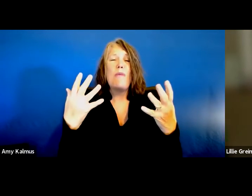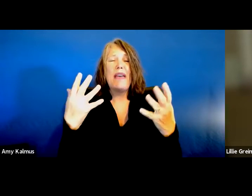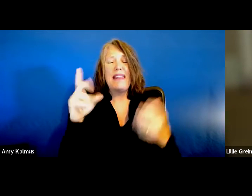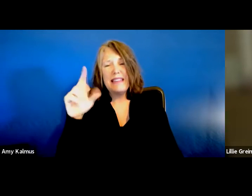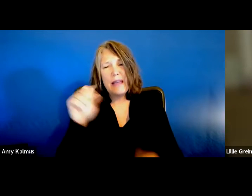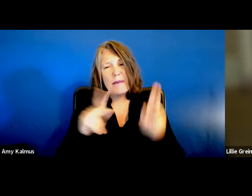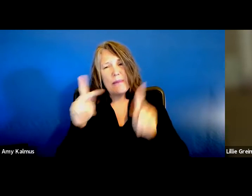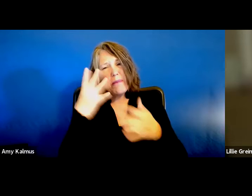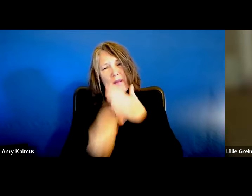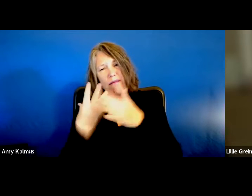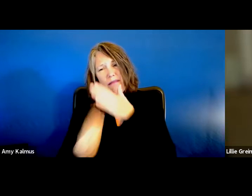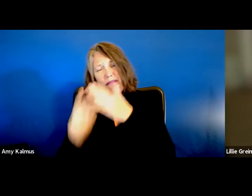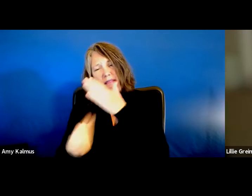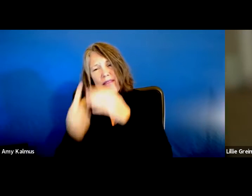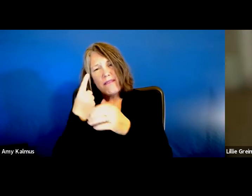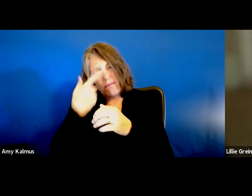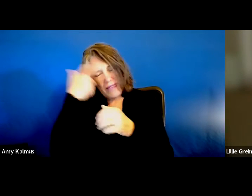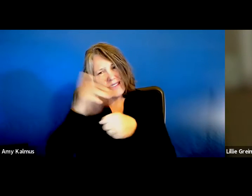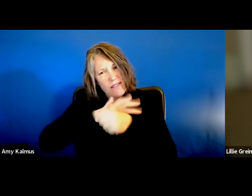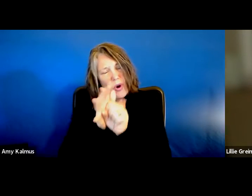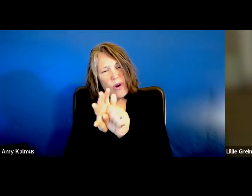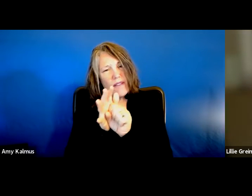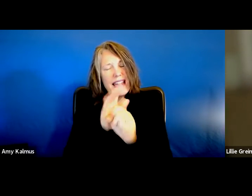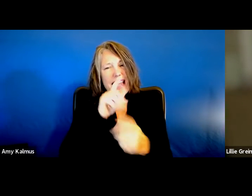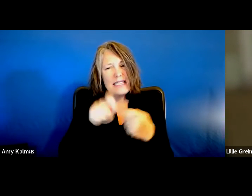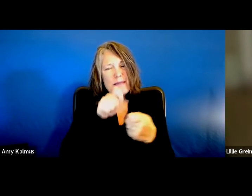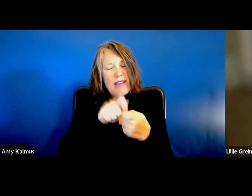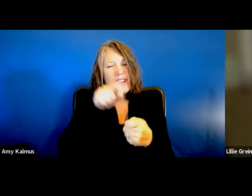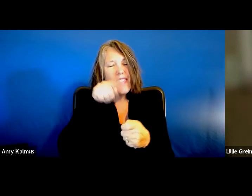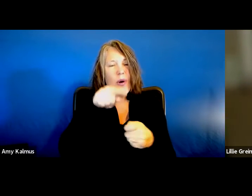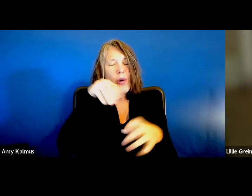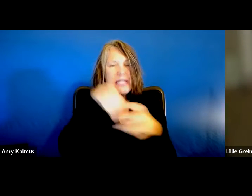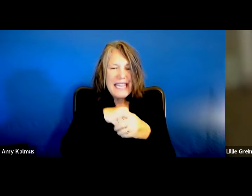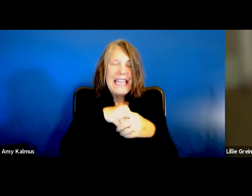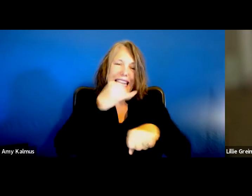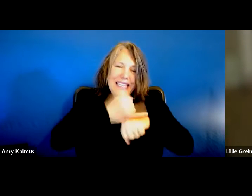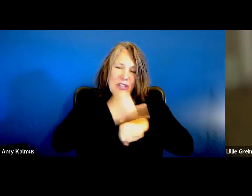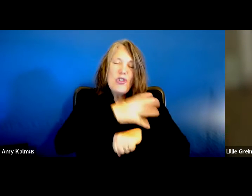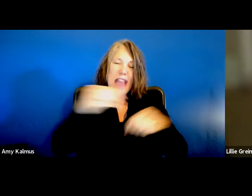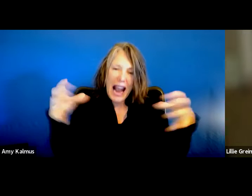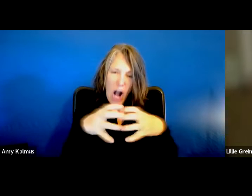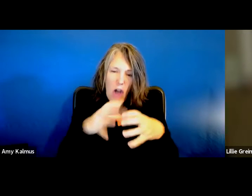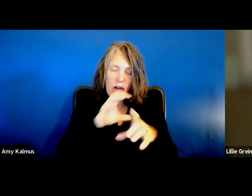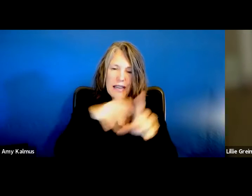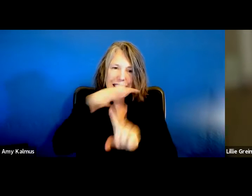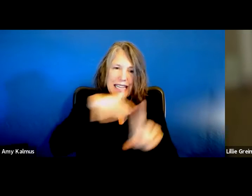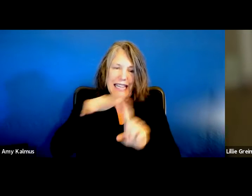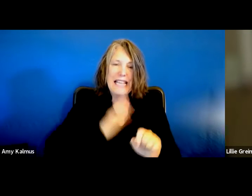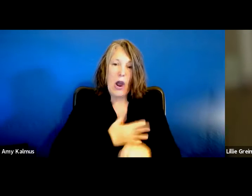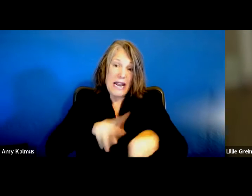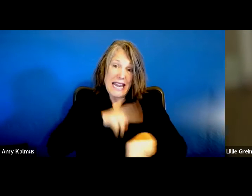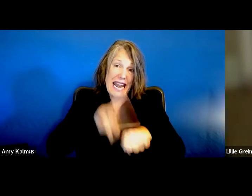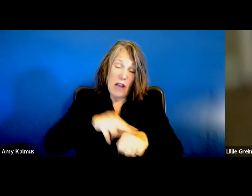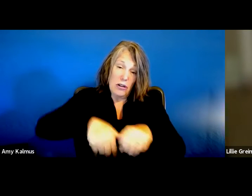COVID-19 pandemic, particularly those in institutions and congregate settings. Our national inability to count